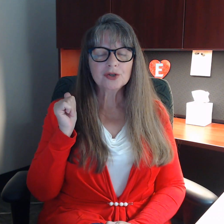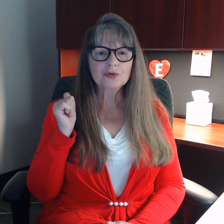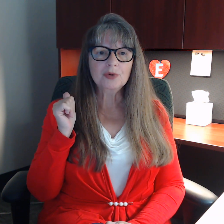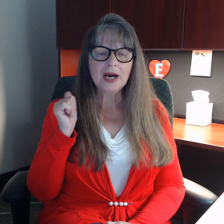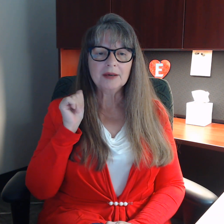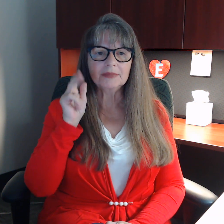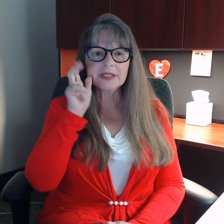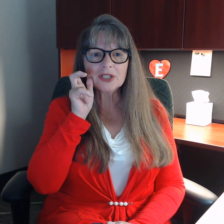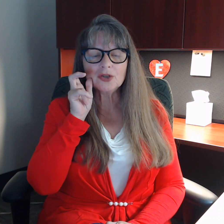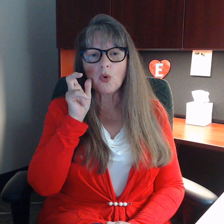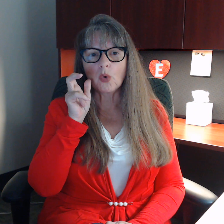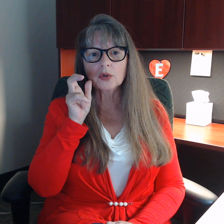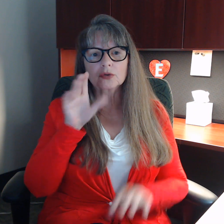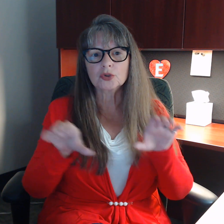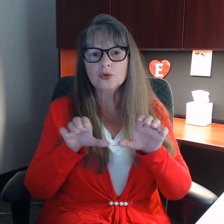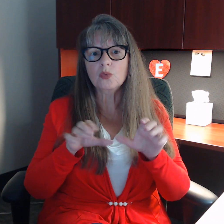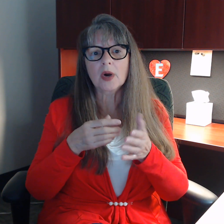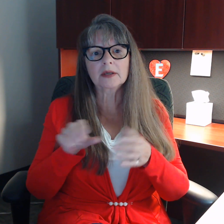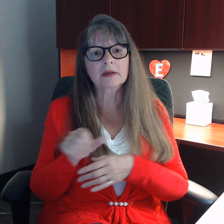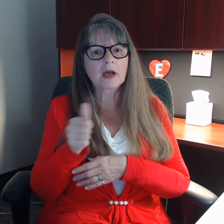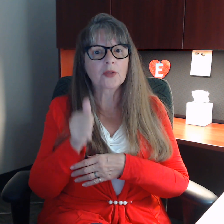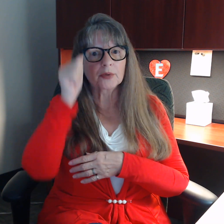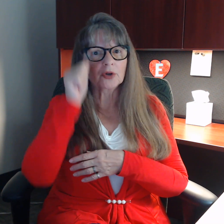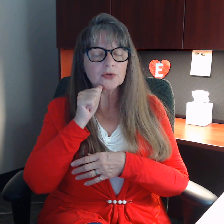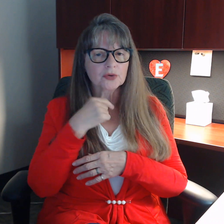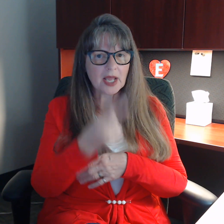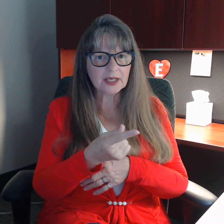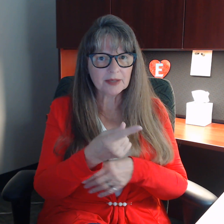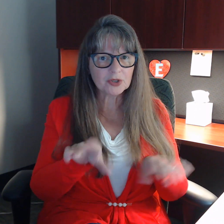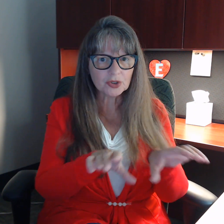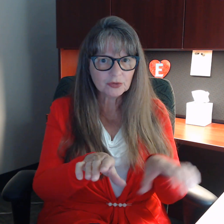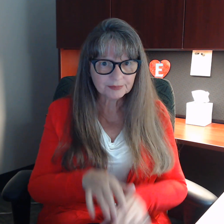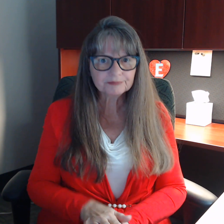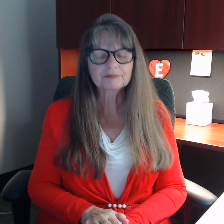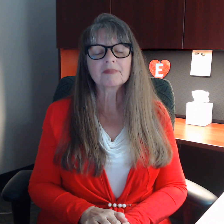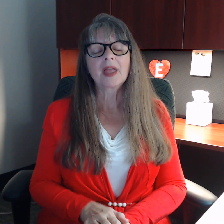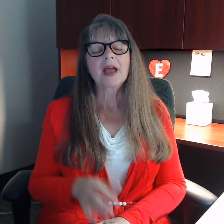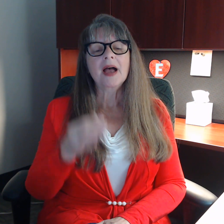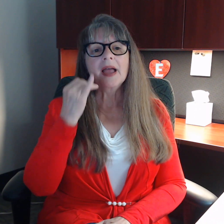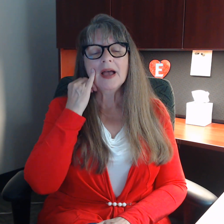to listen or do what other adults are telling them to do,